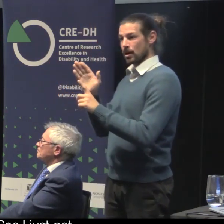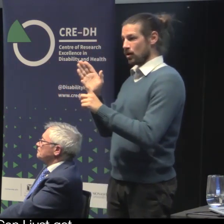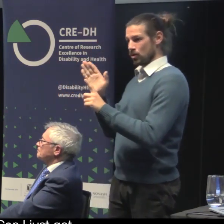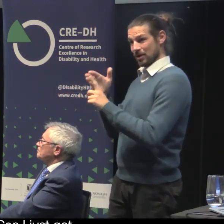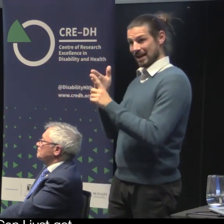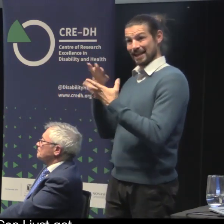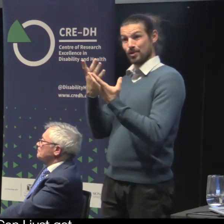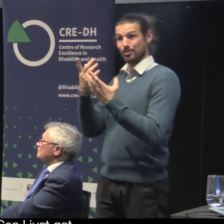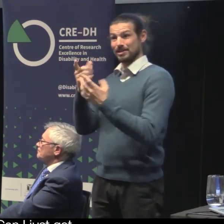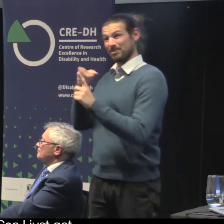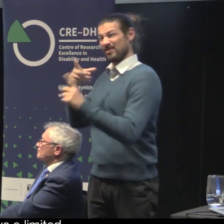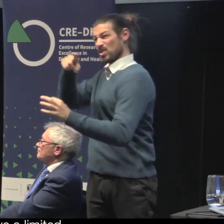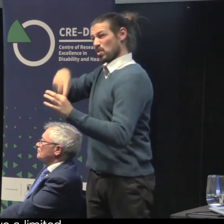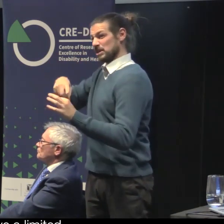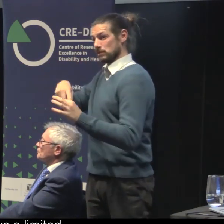the question, because